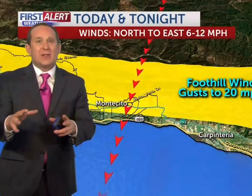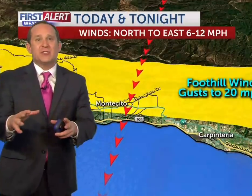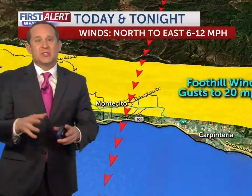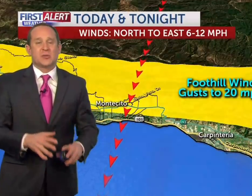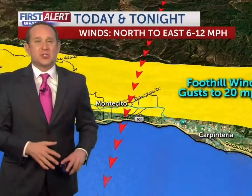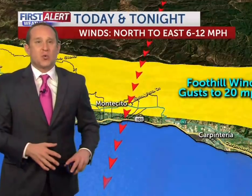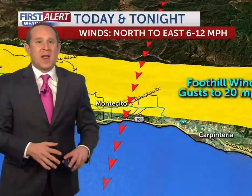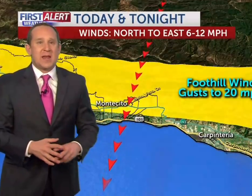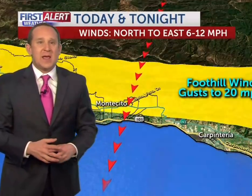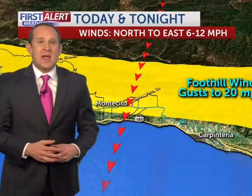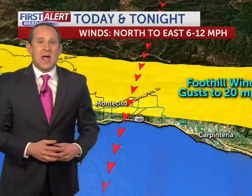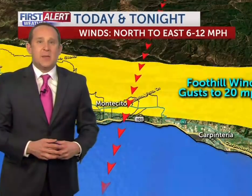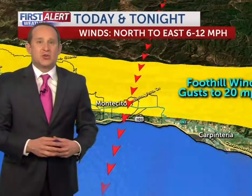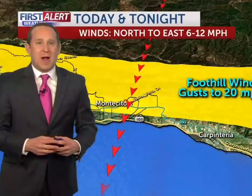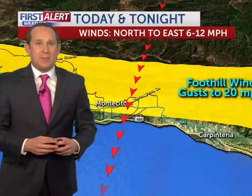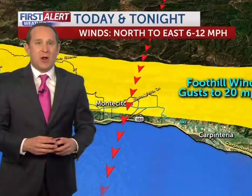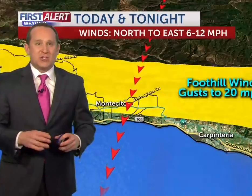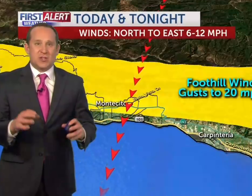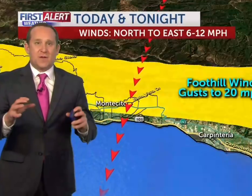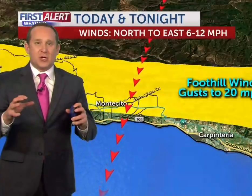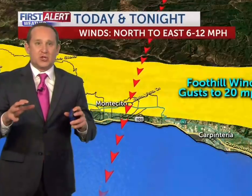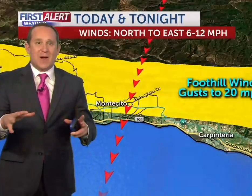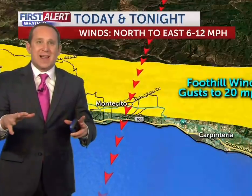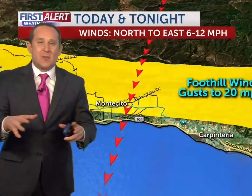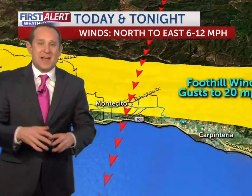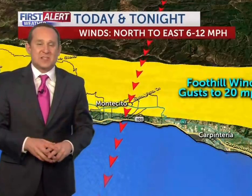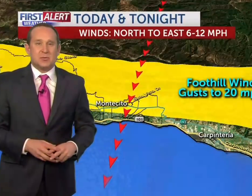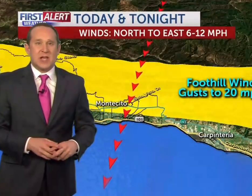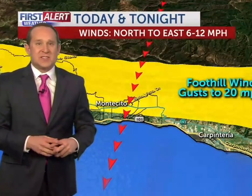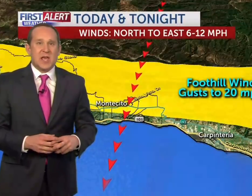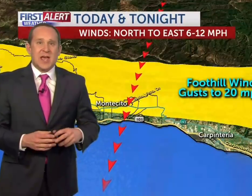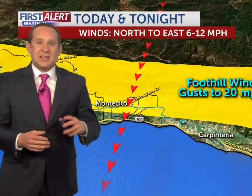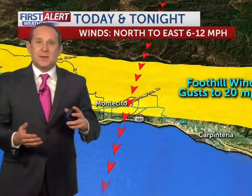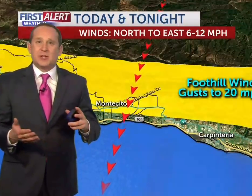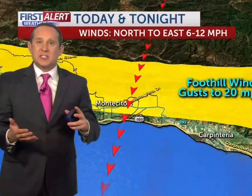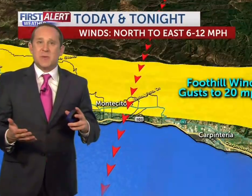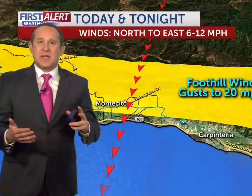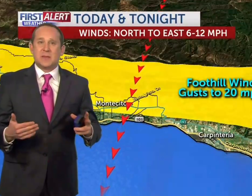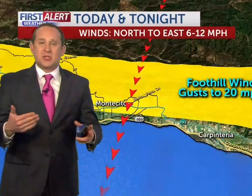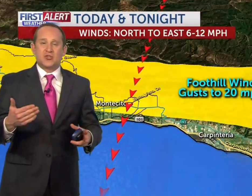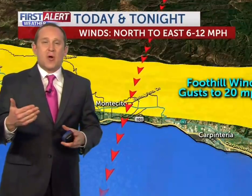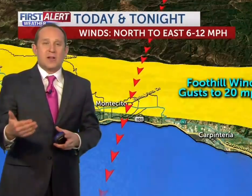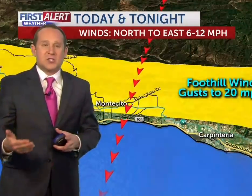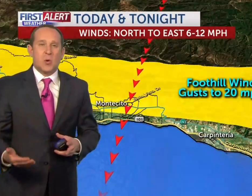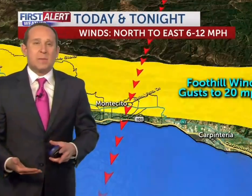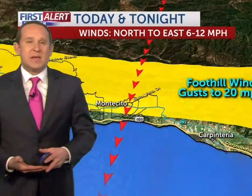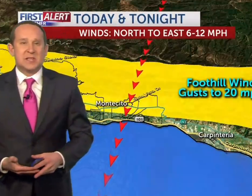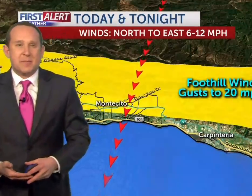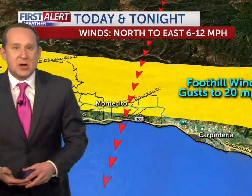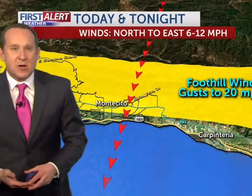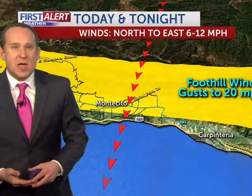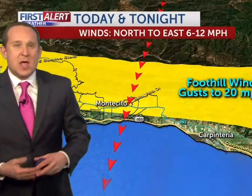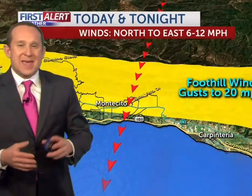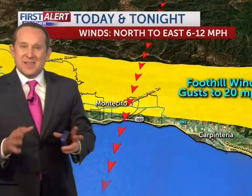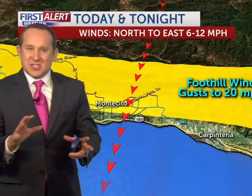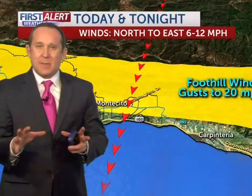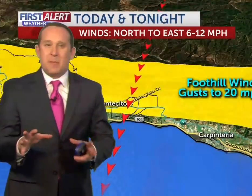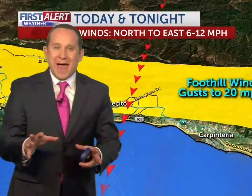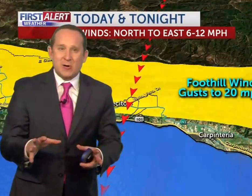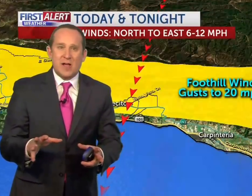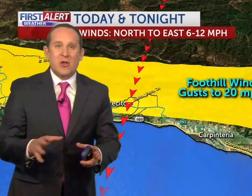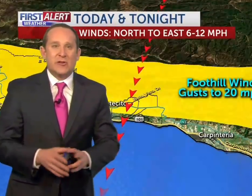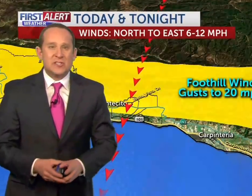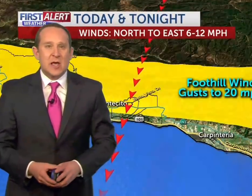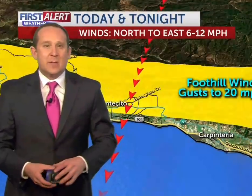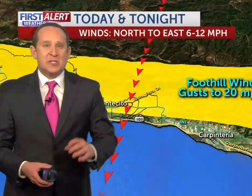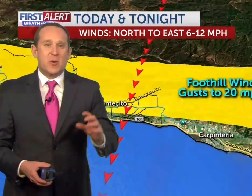so challenges with the terrain and the dry brush and the very dry air mass in place. And typically speaking, the strongest wind picks up here in this